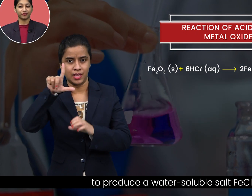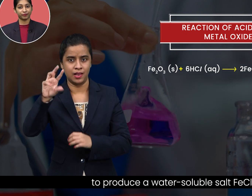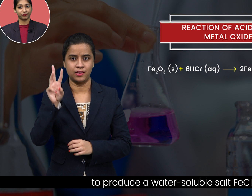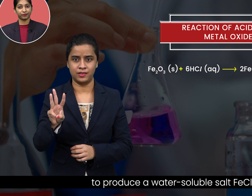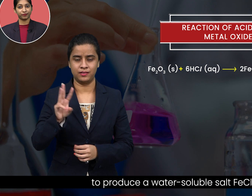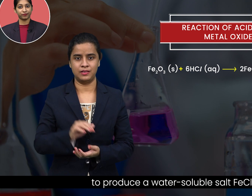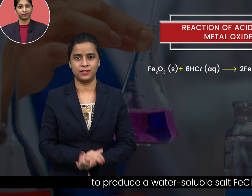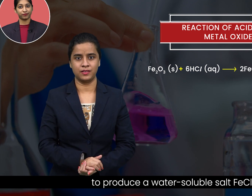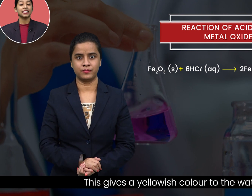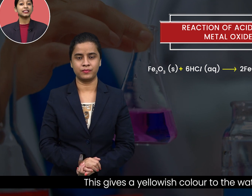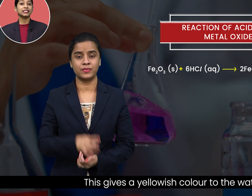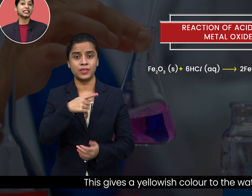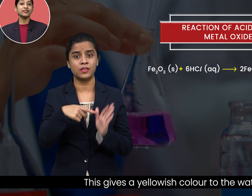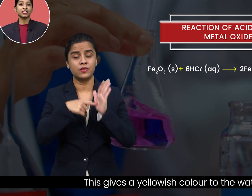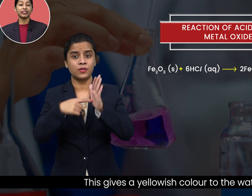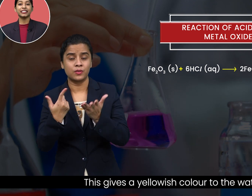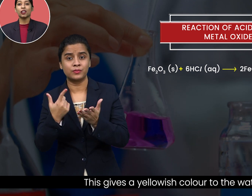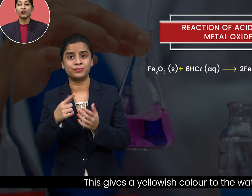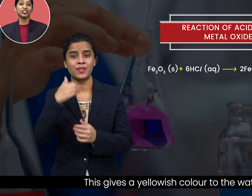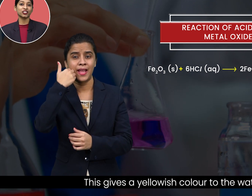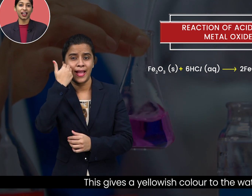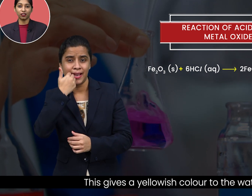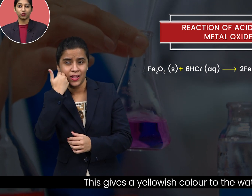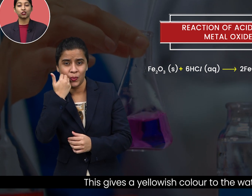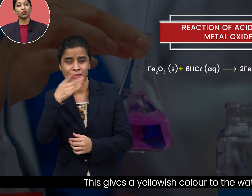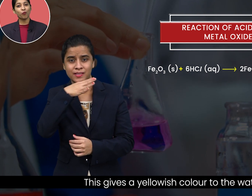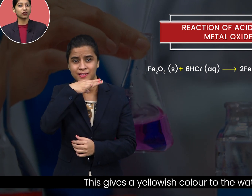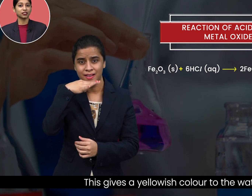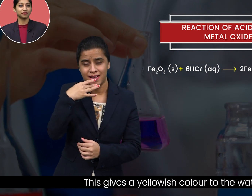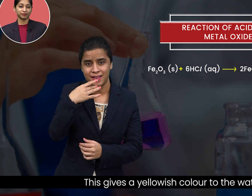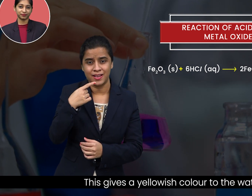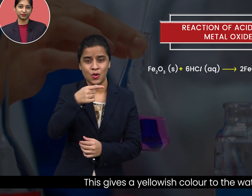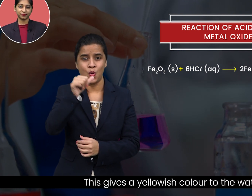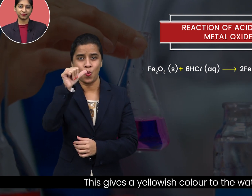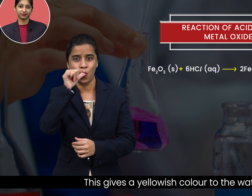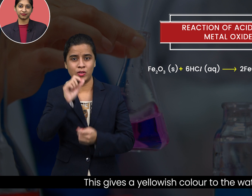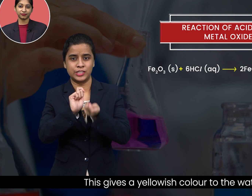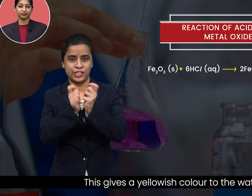FeCl3. This gives a yellowish color to the water.